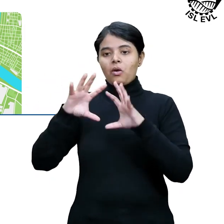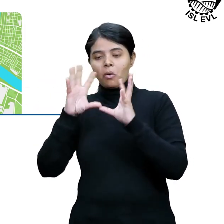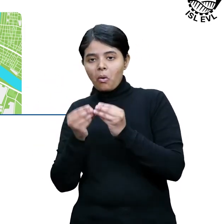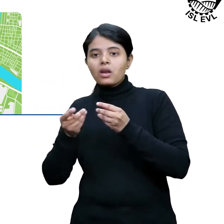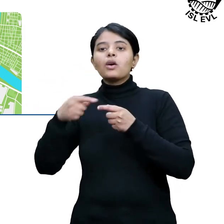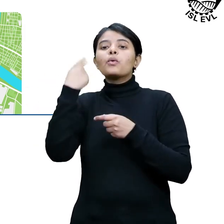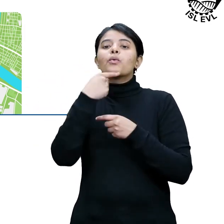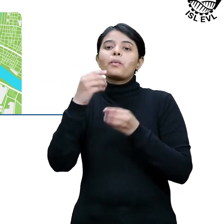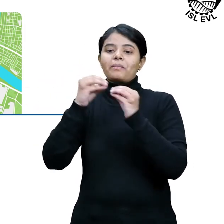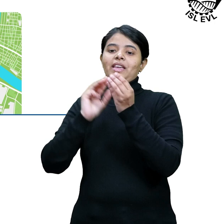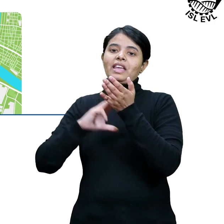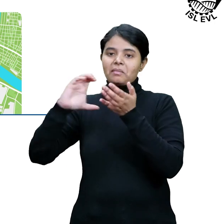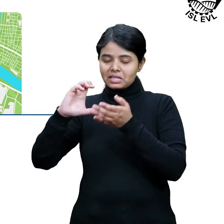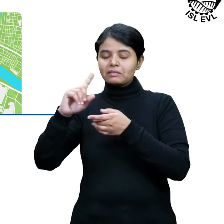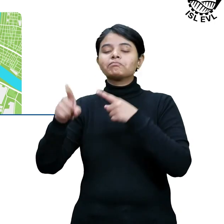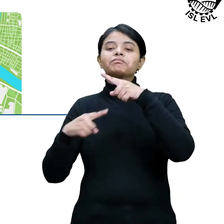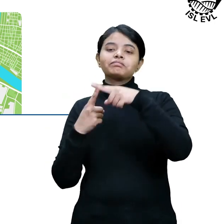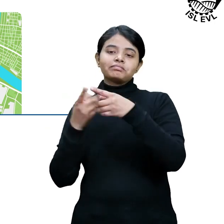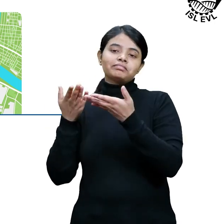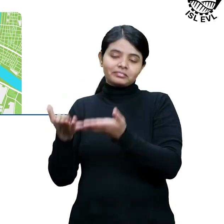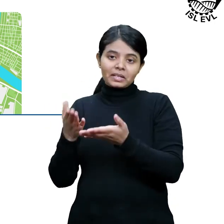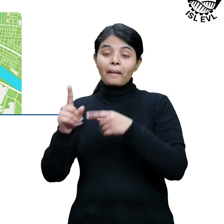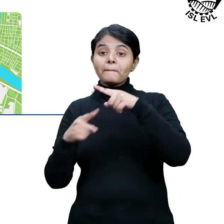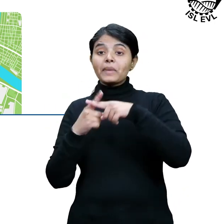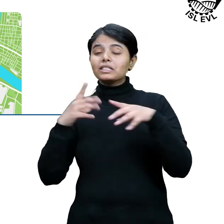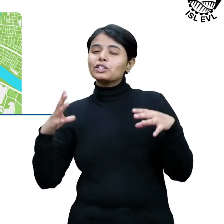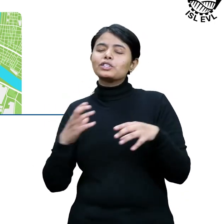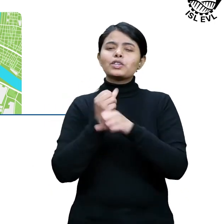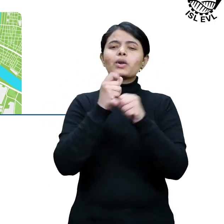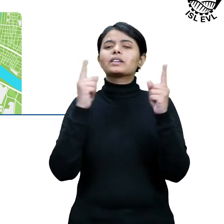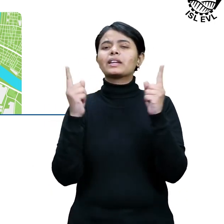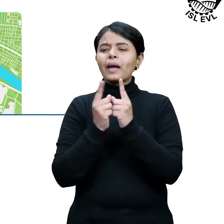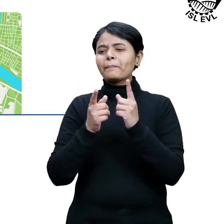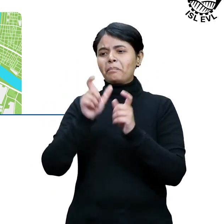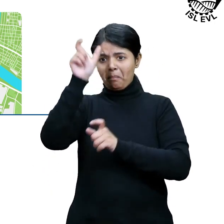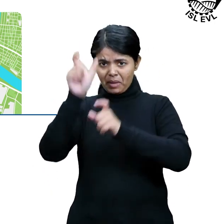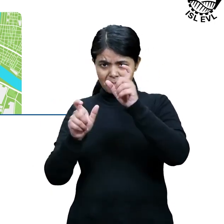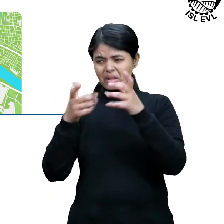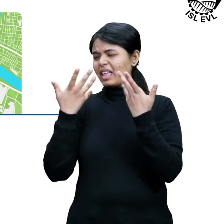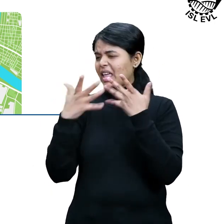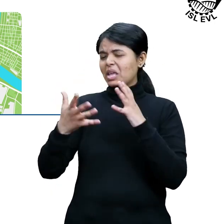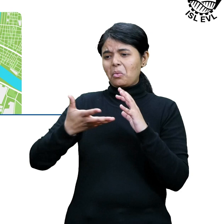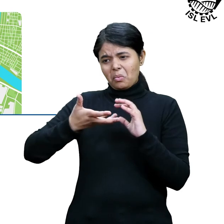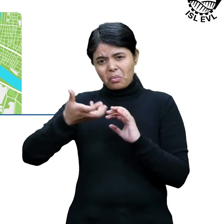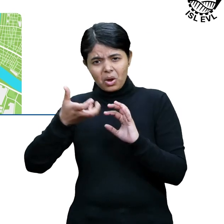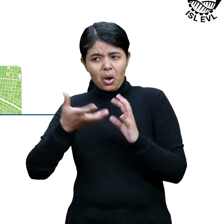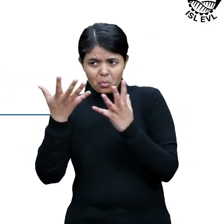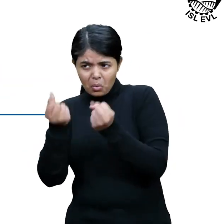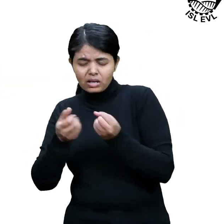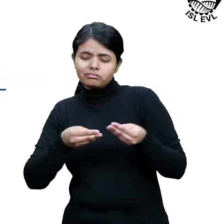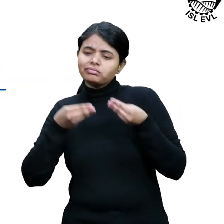this ABS amount for conserving and ensuring sustainable use of biological resources within its